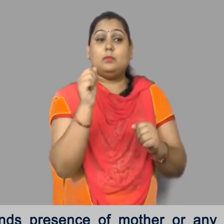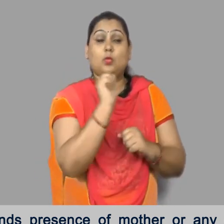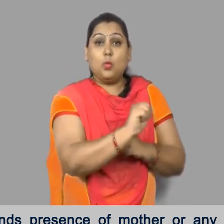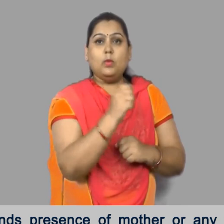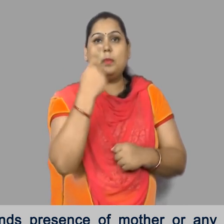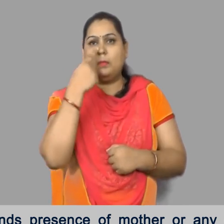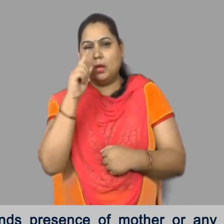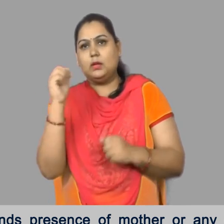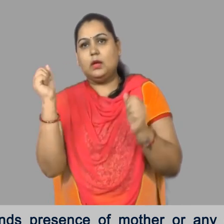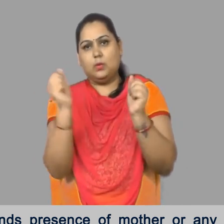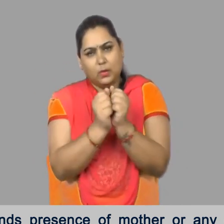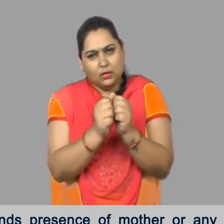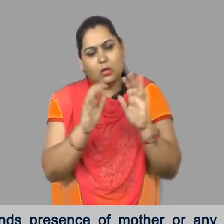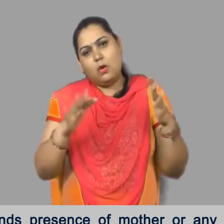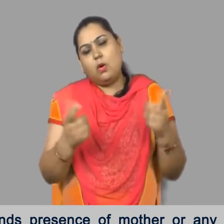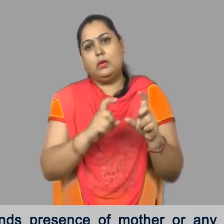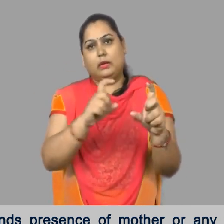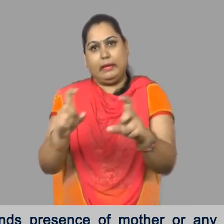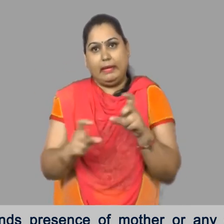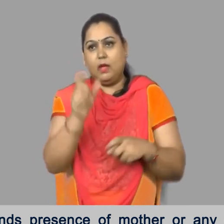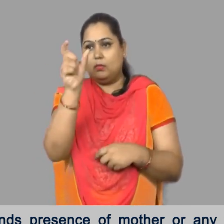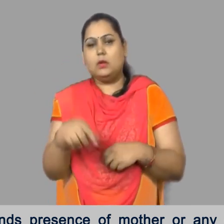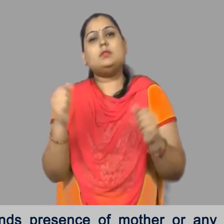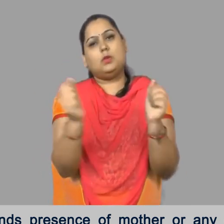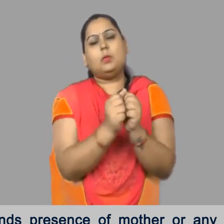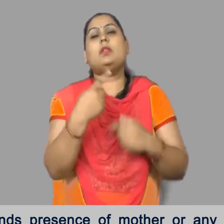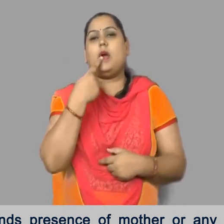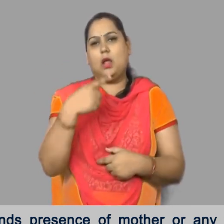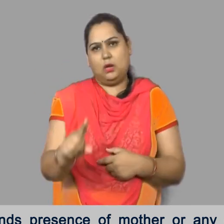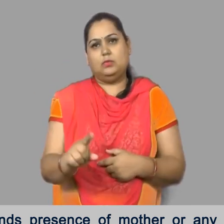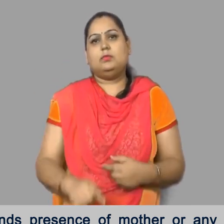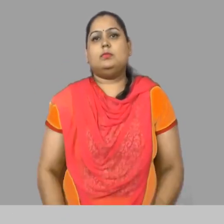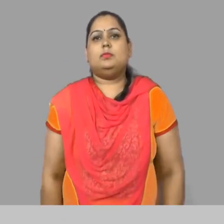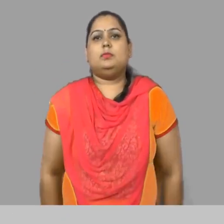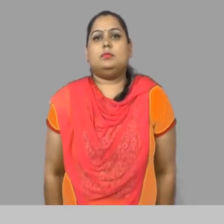especially those having intellectual learning of multiple disabilities.